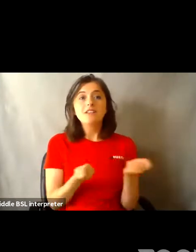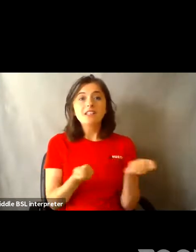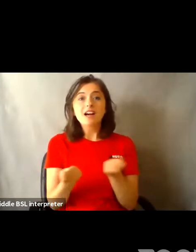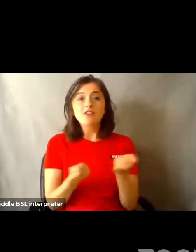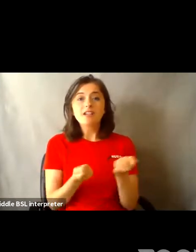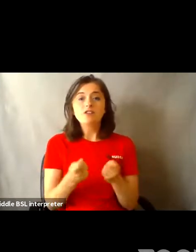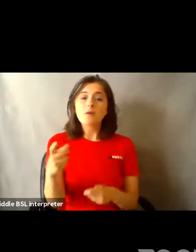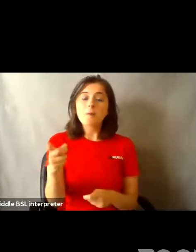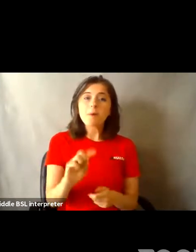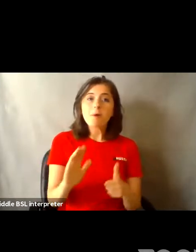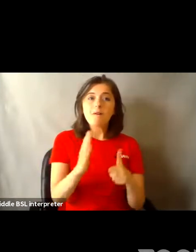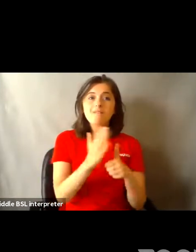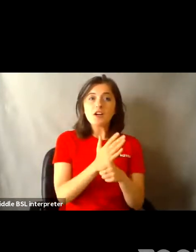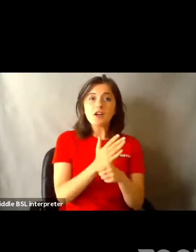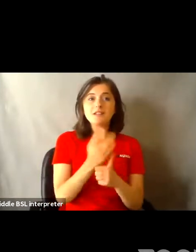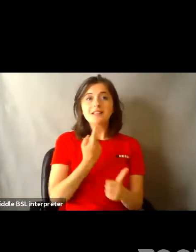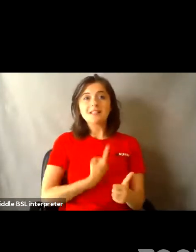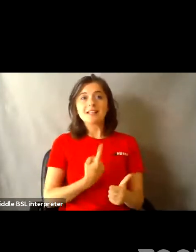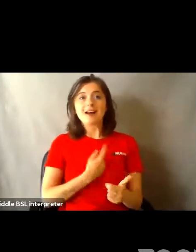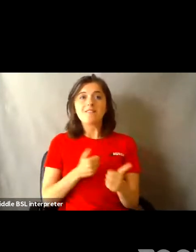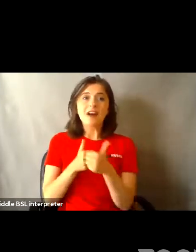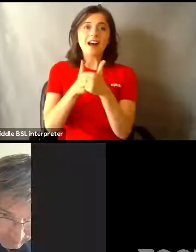and I'll hand over to him now.